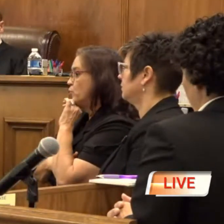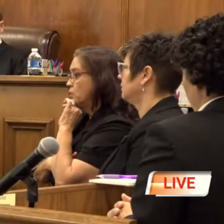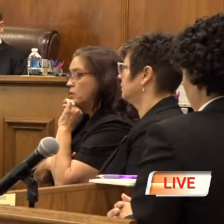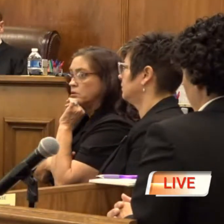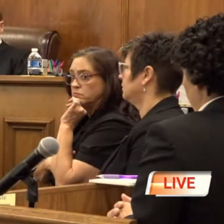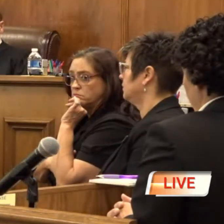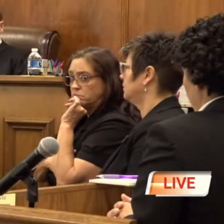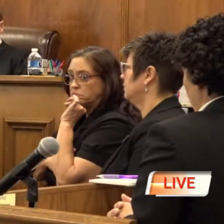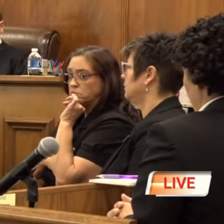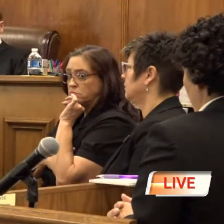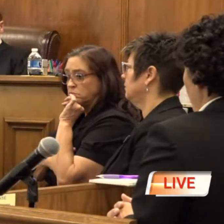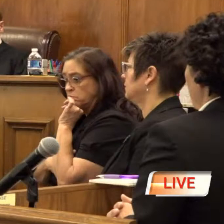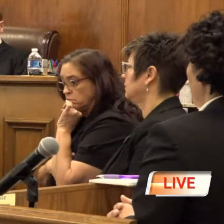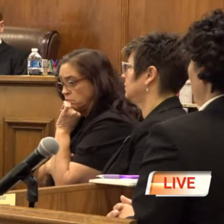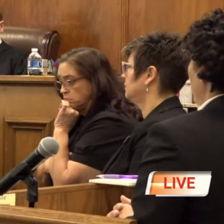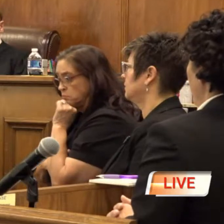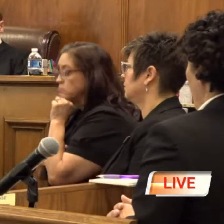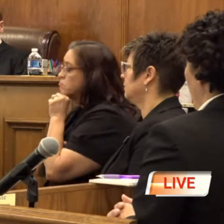from the door.